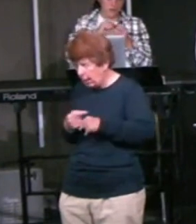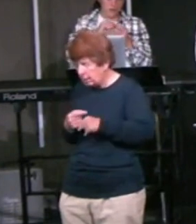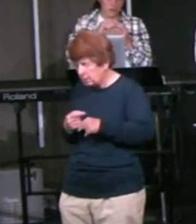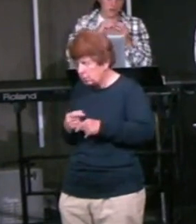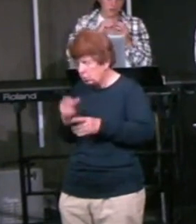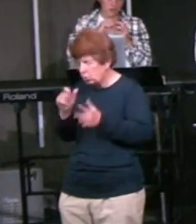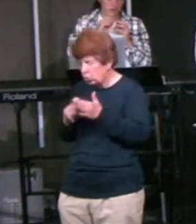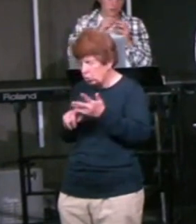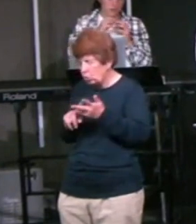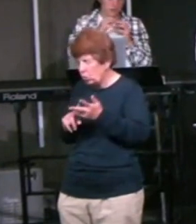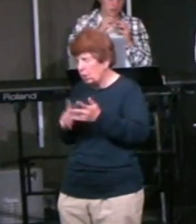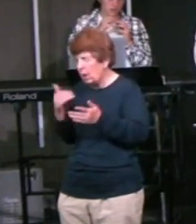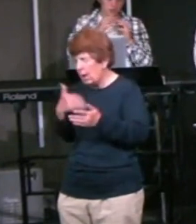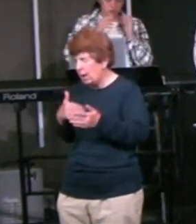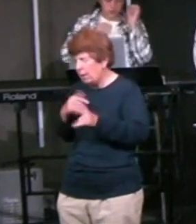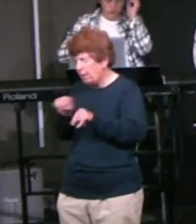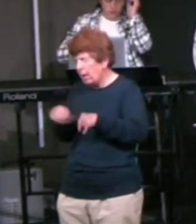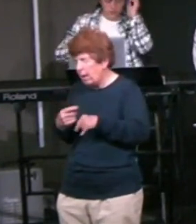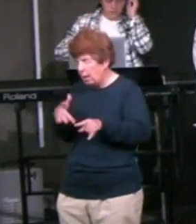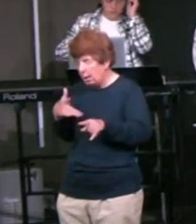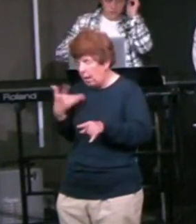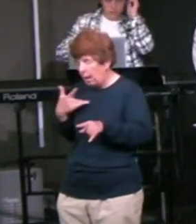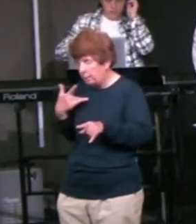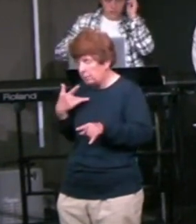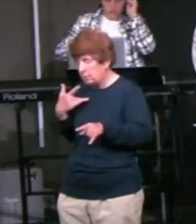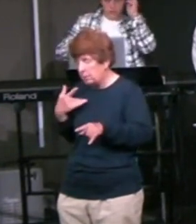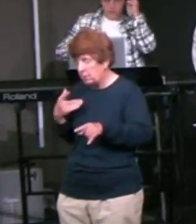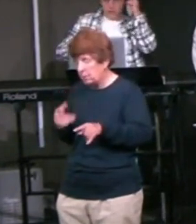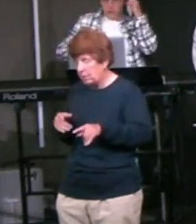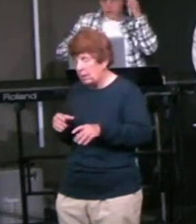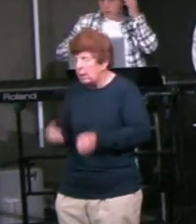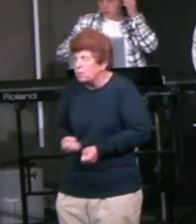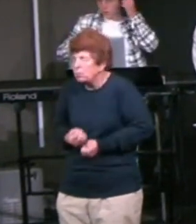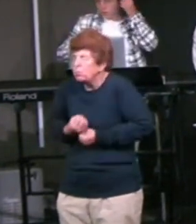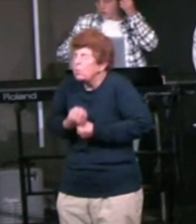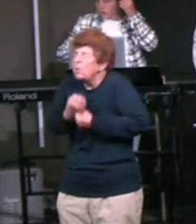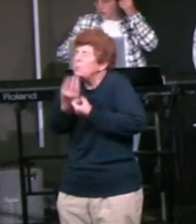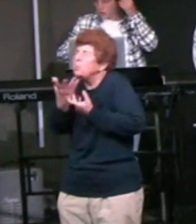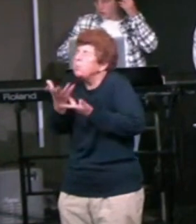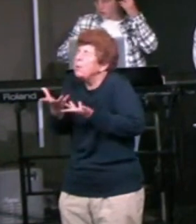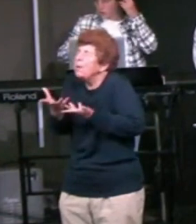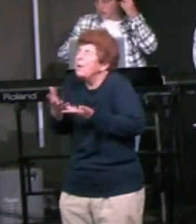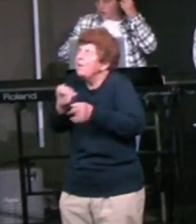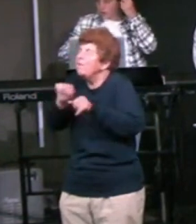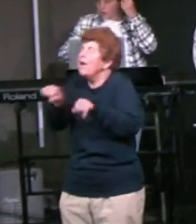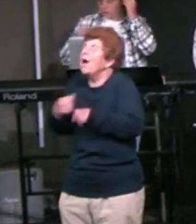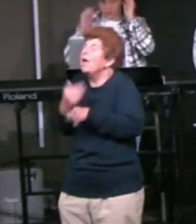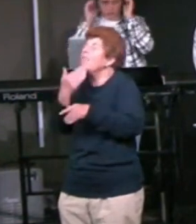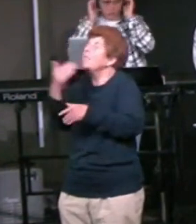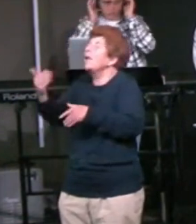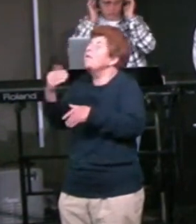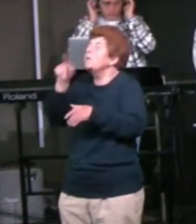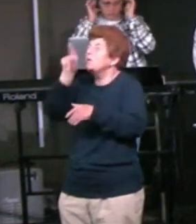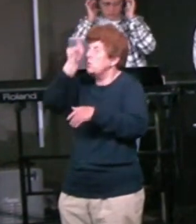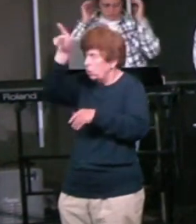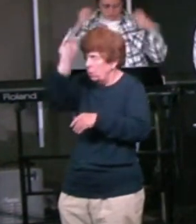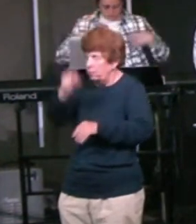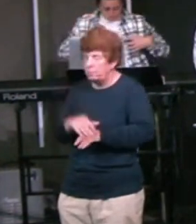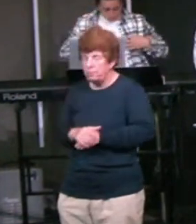to do it and to live our lives as an expression of our gratitude to you